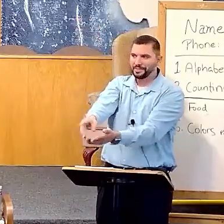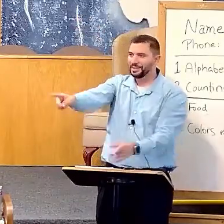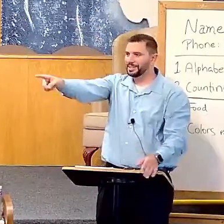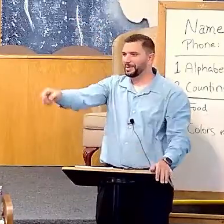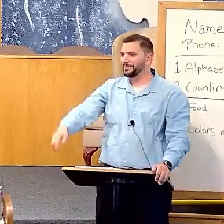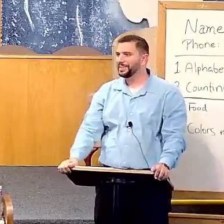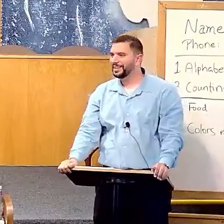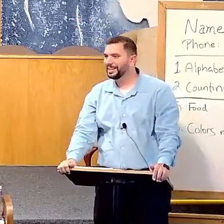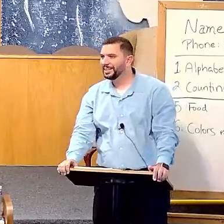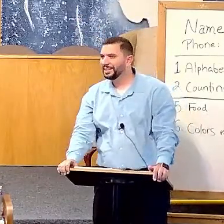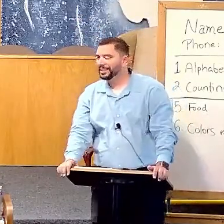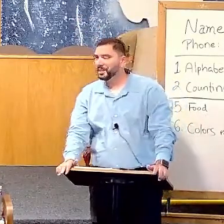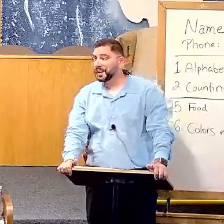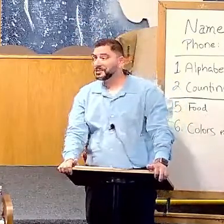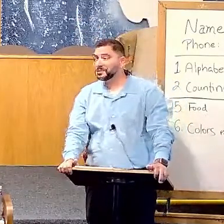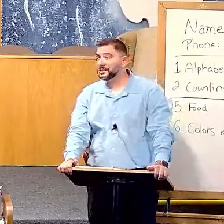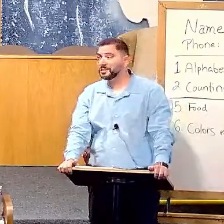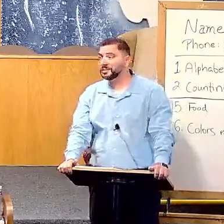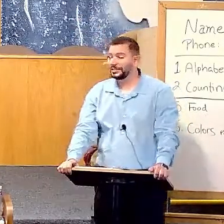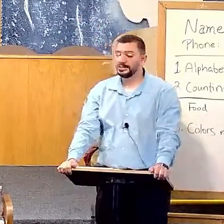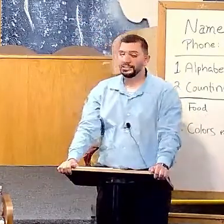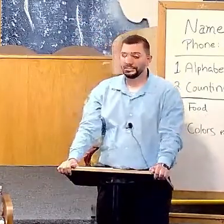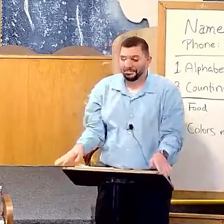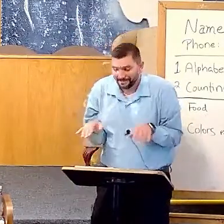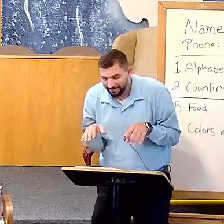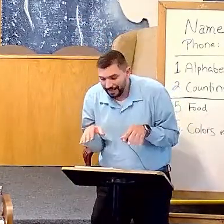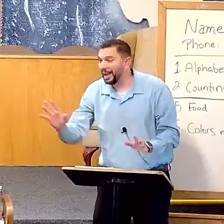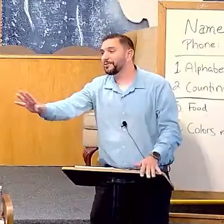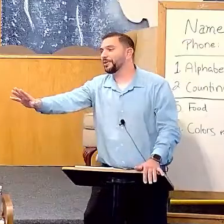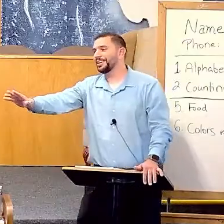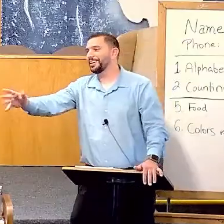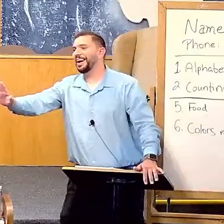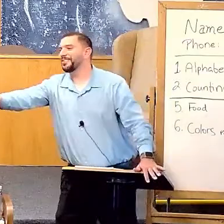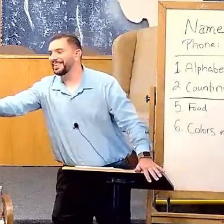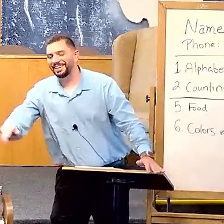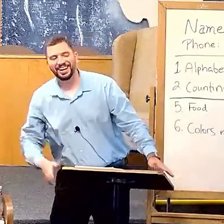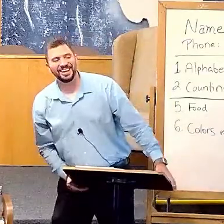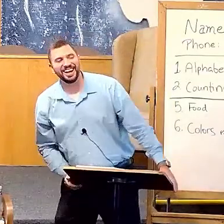ma'am. Dinosaur? I have no idea. I have no idea.